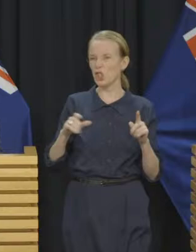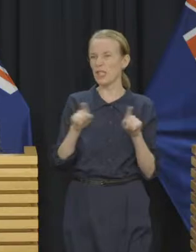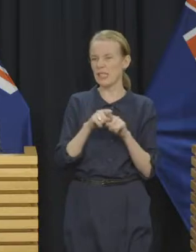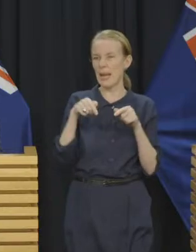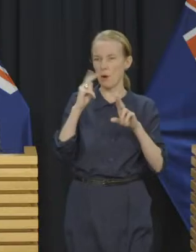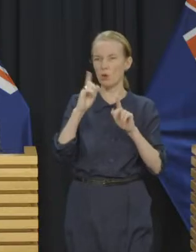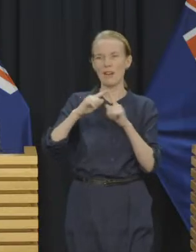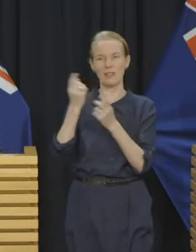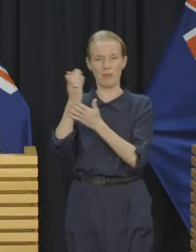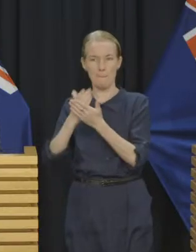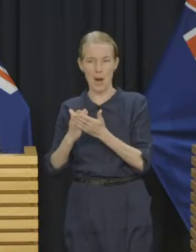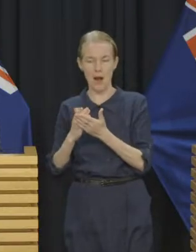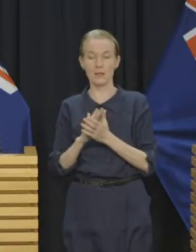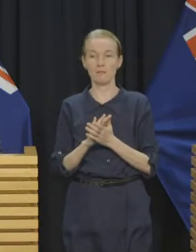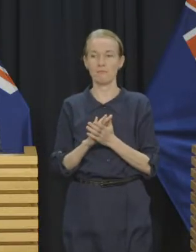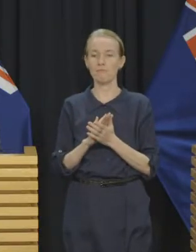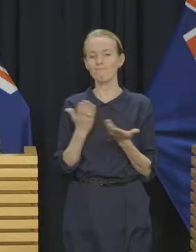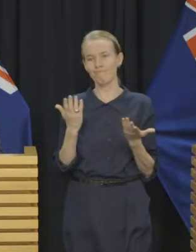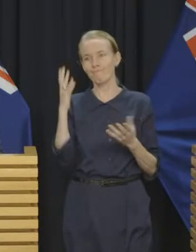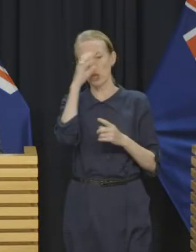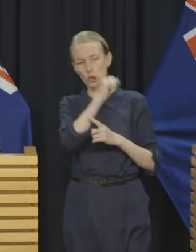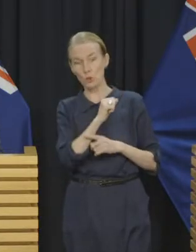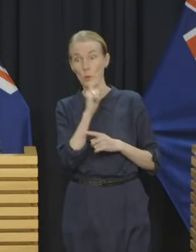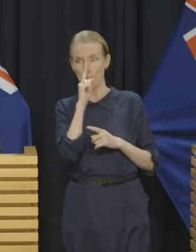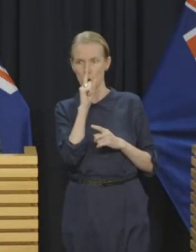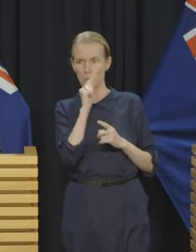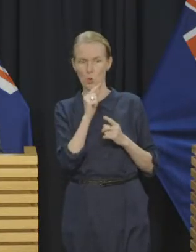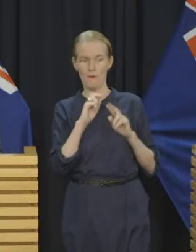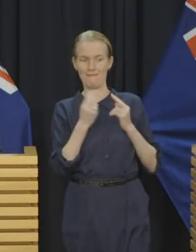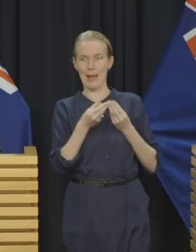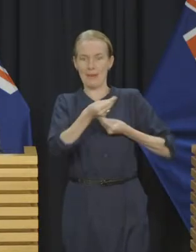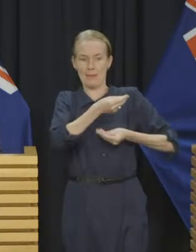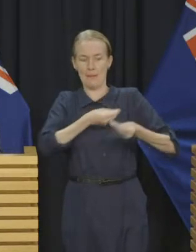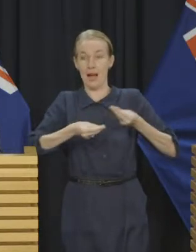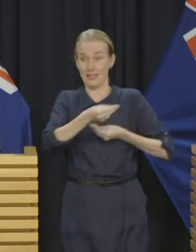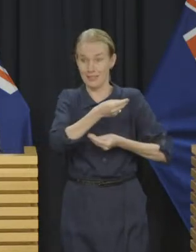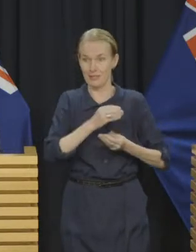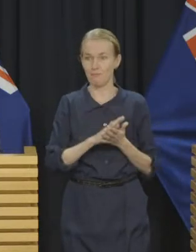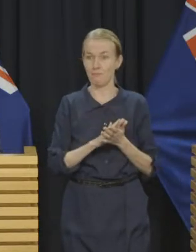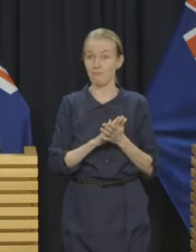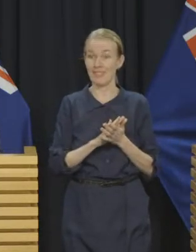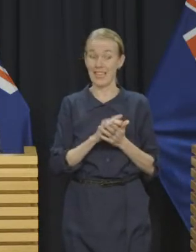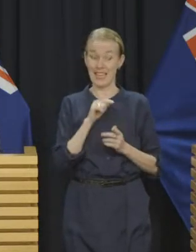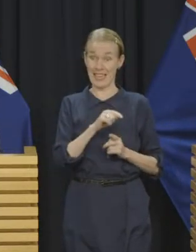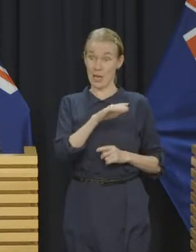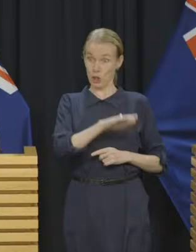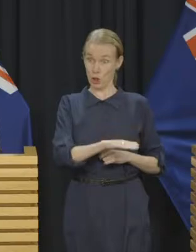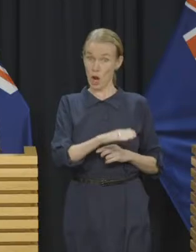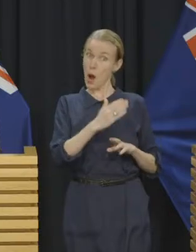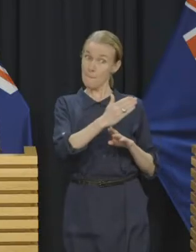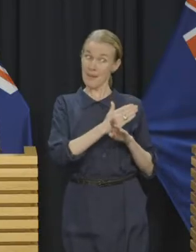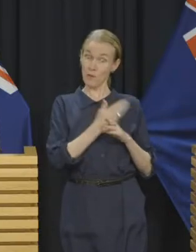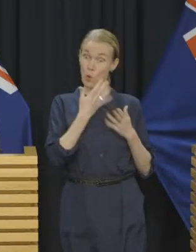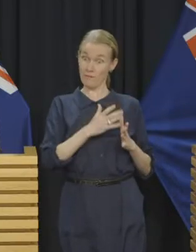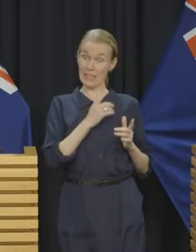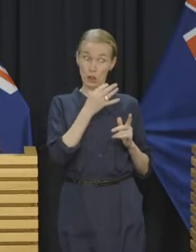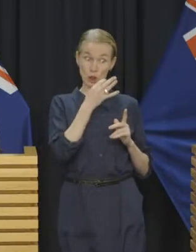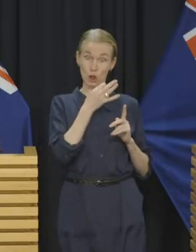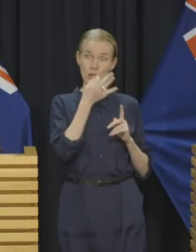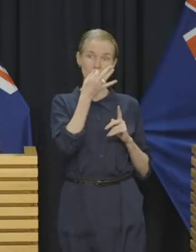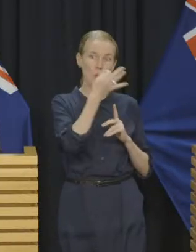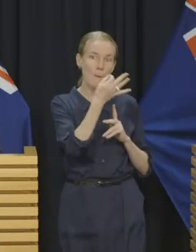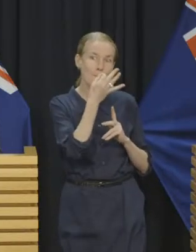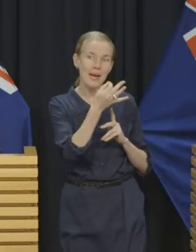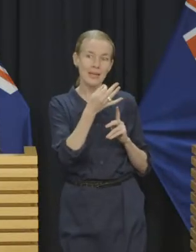of suspicion that other family members are likely to become infected. So in this case, the child had been tested already at least once, if not twice, with negative